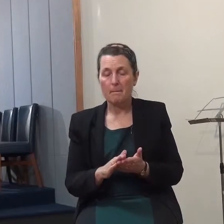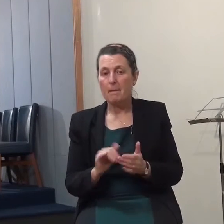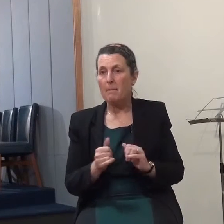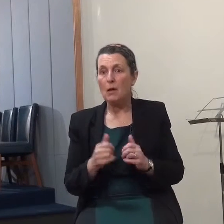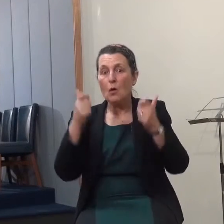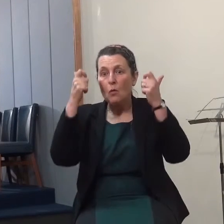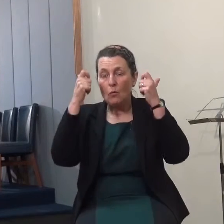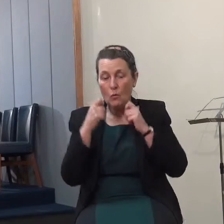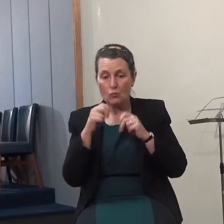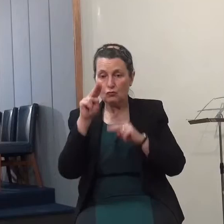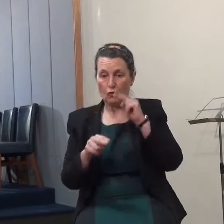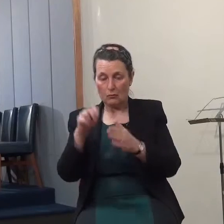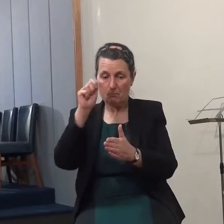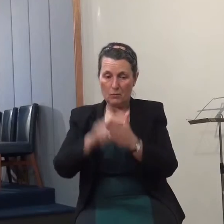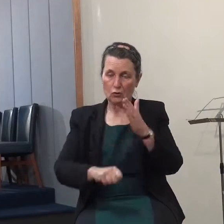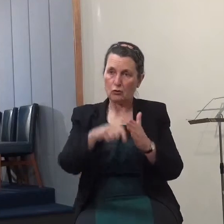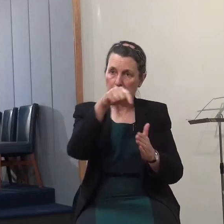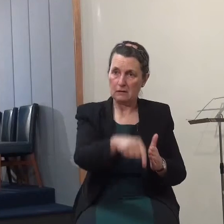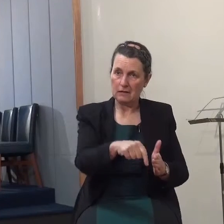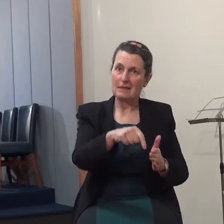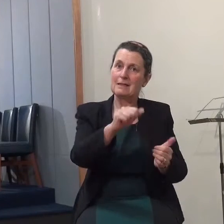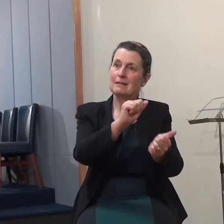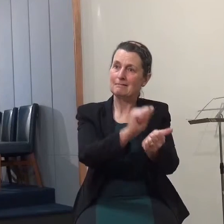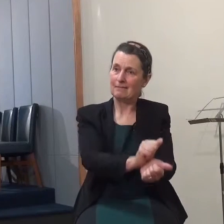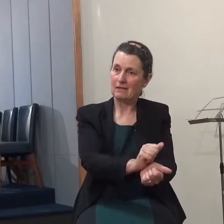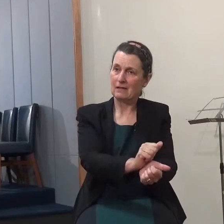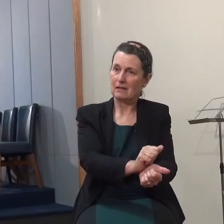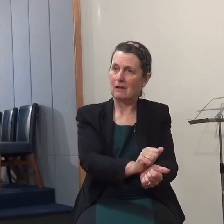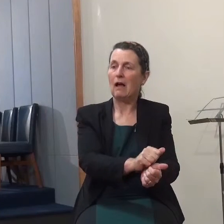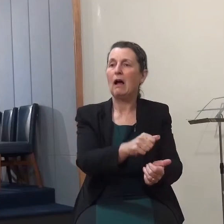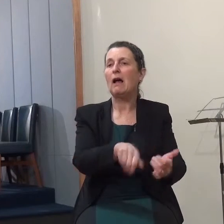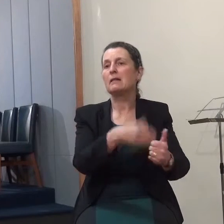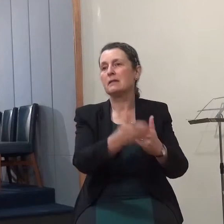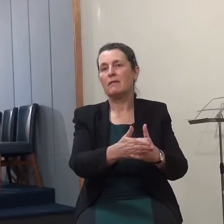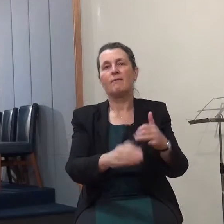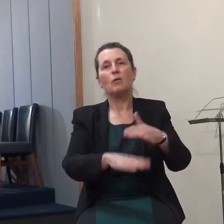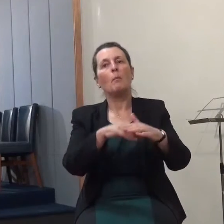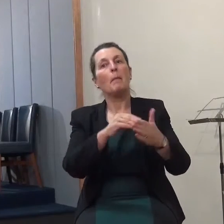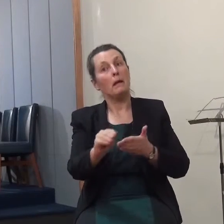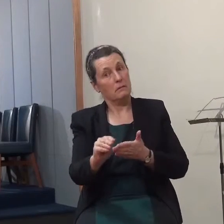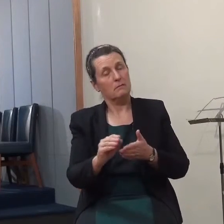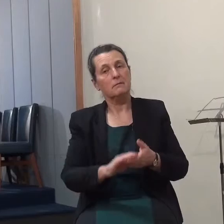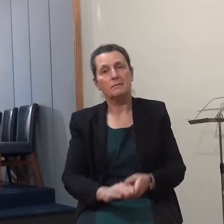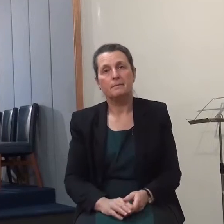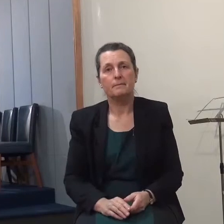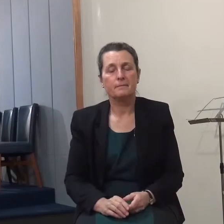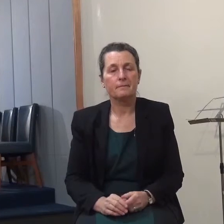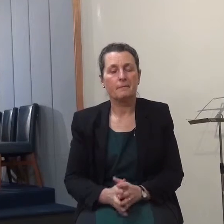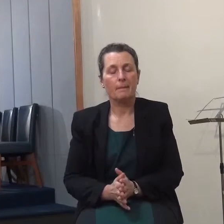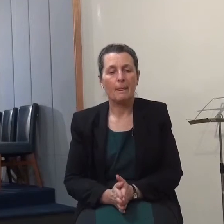the uttermost farthing. May God add his blessing to the reading of his word.